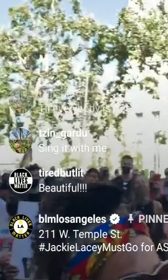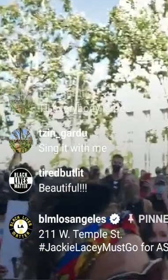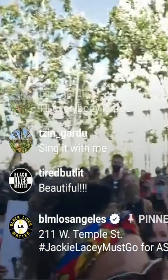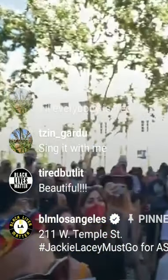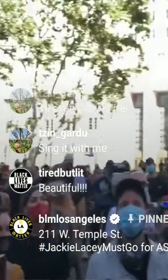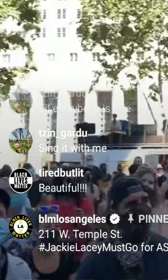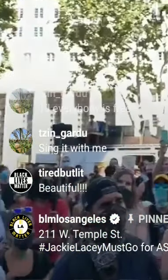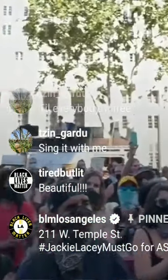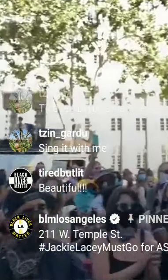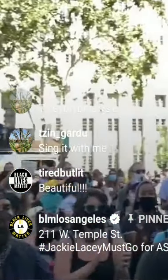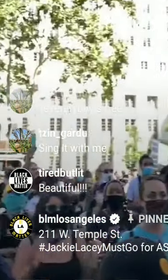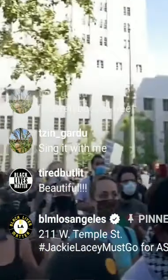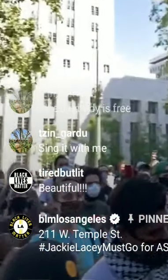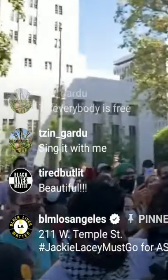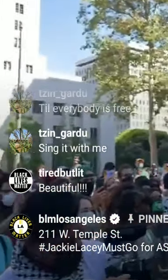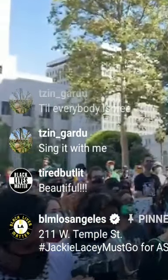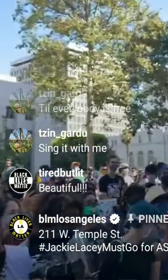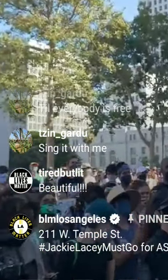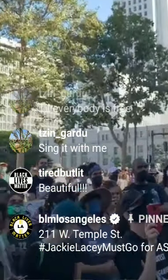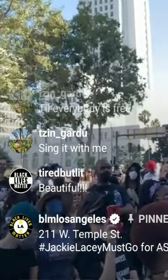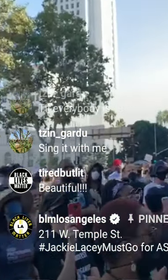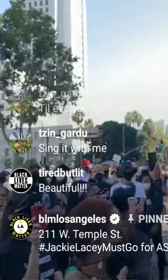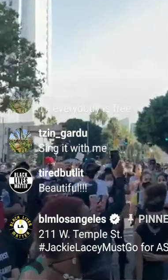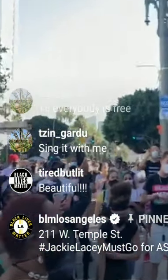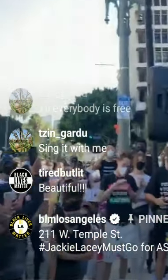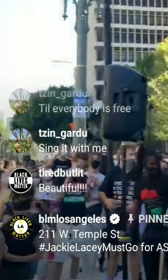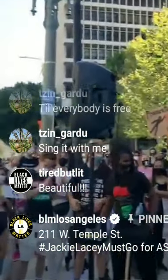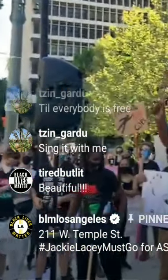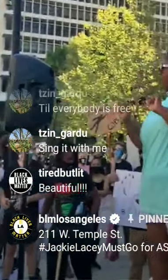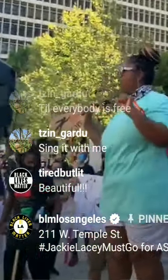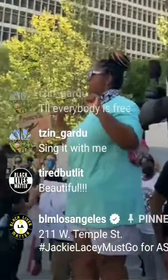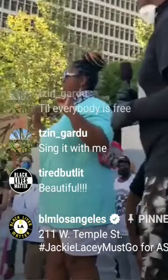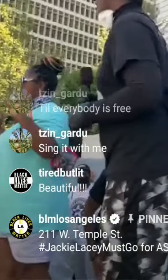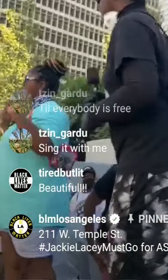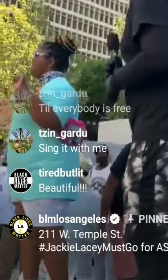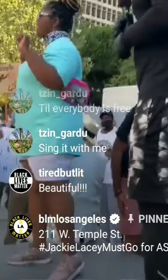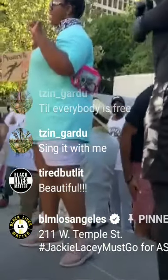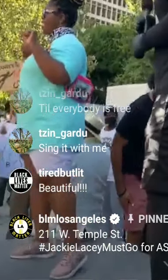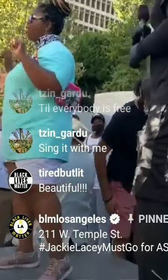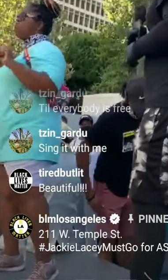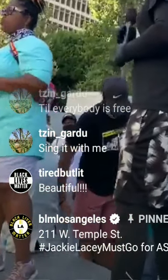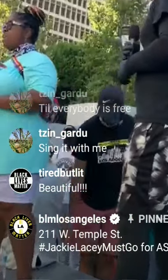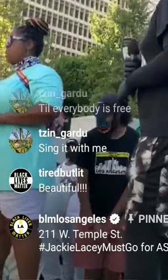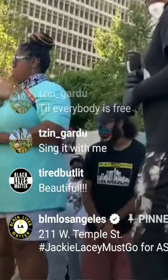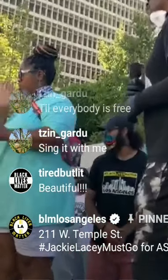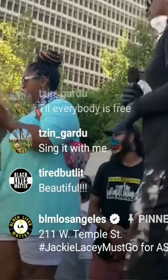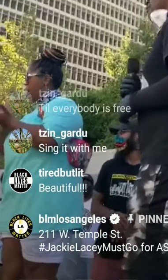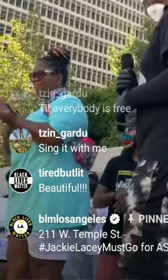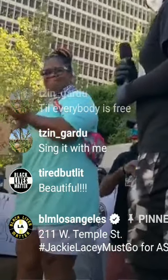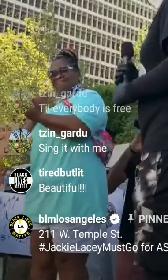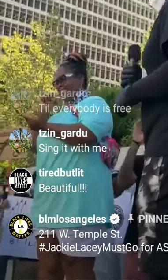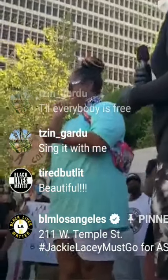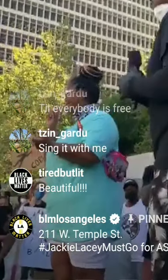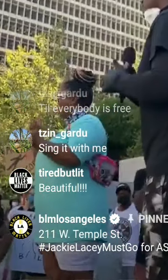We're calling out the violence of these racist police. And we ain't